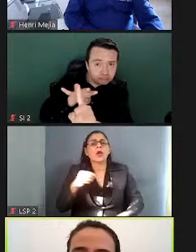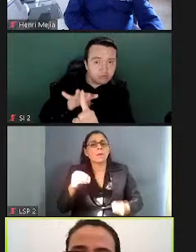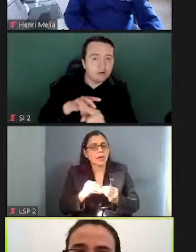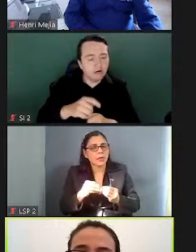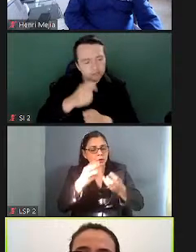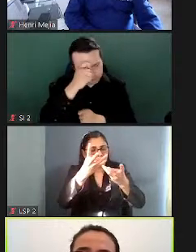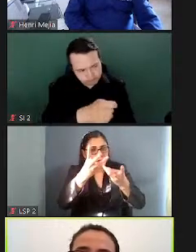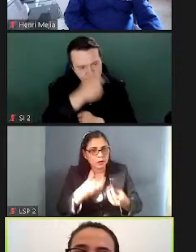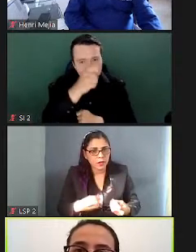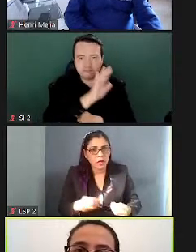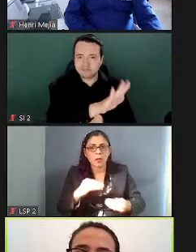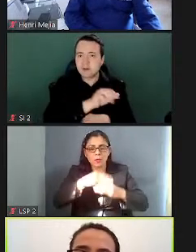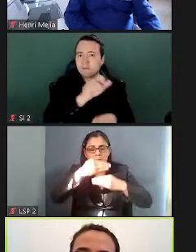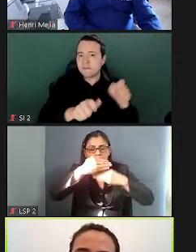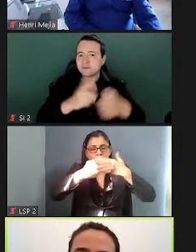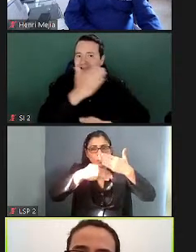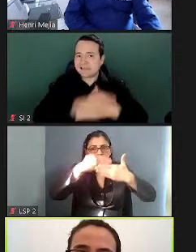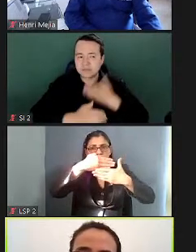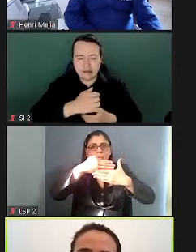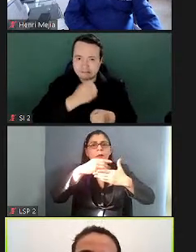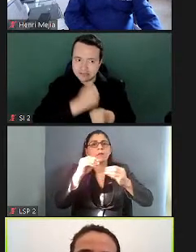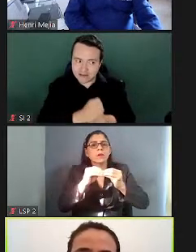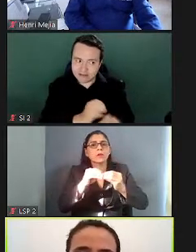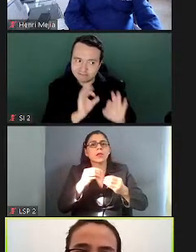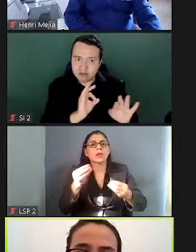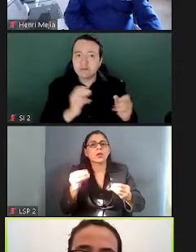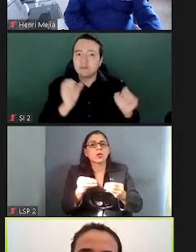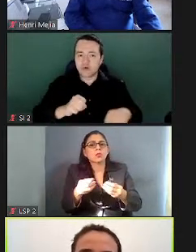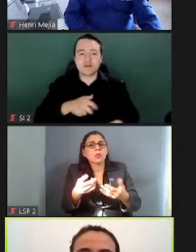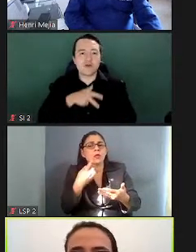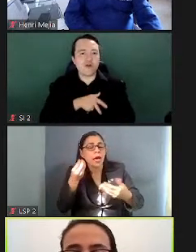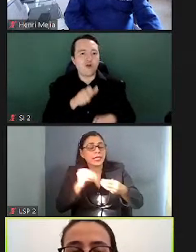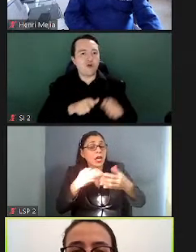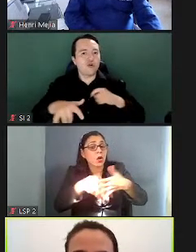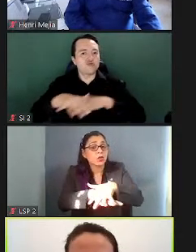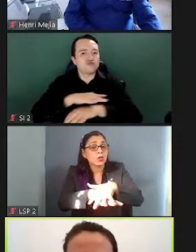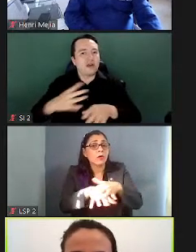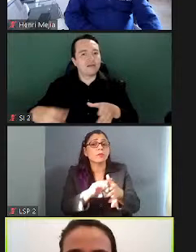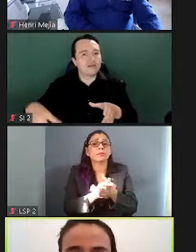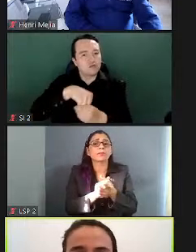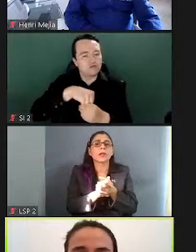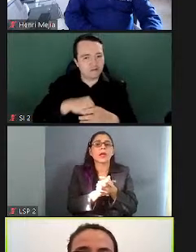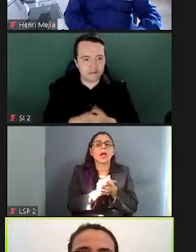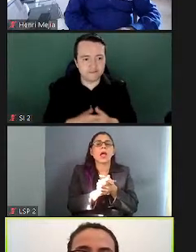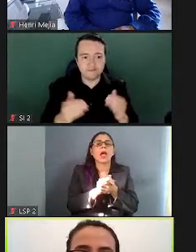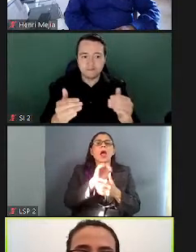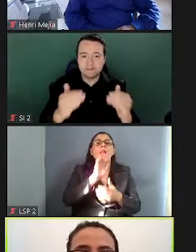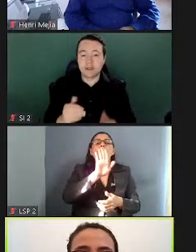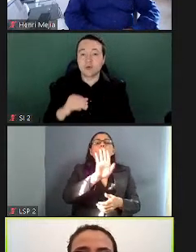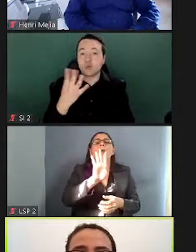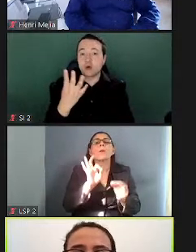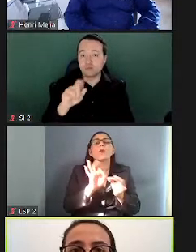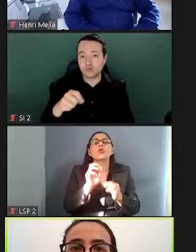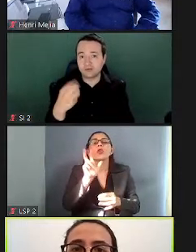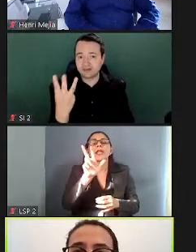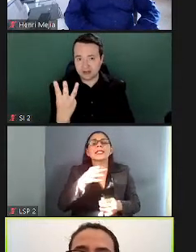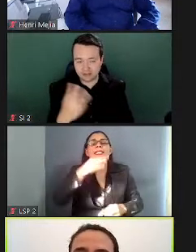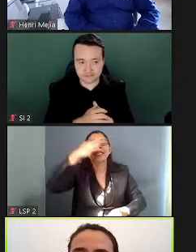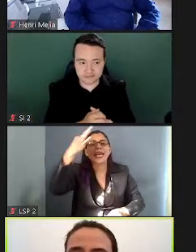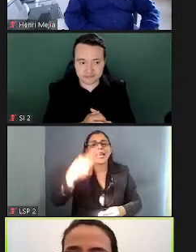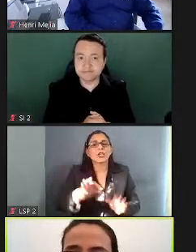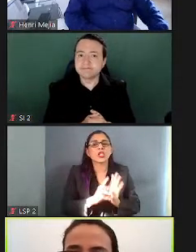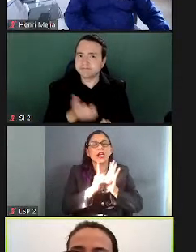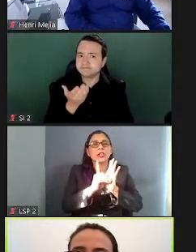work in the construction of inclusive societies 4.3 guaranteeing the right